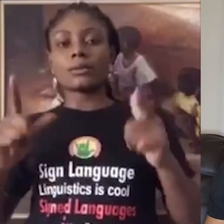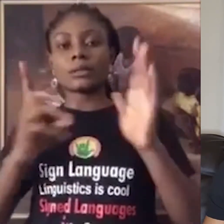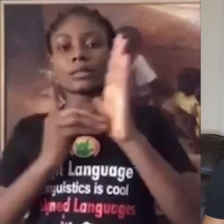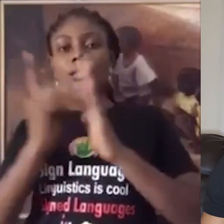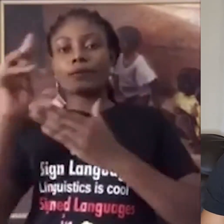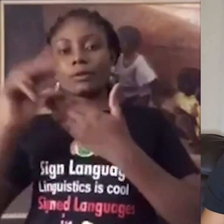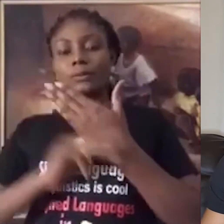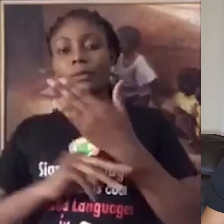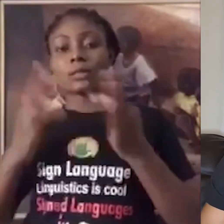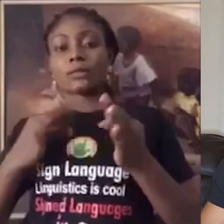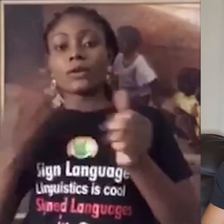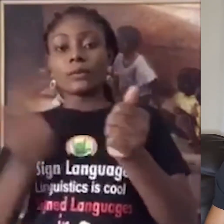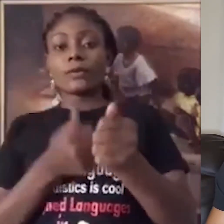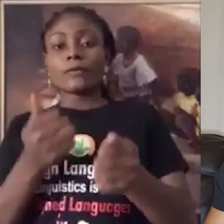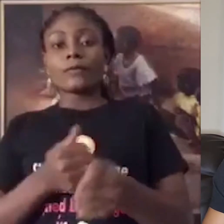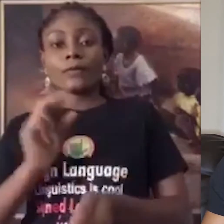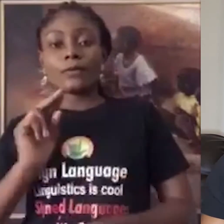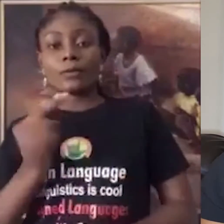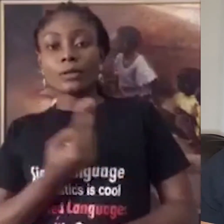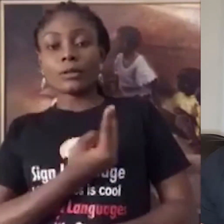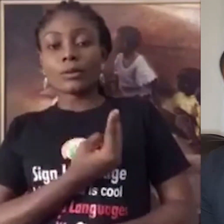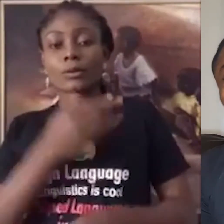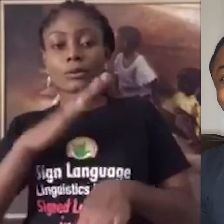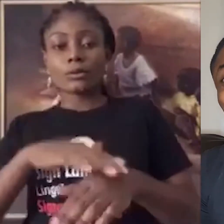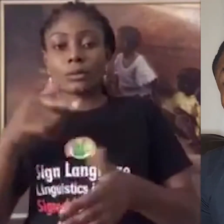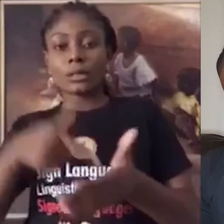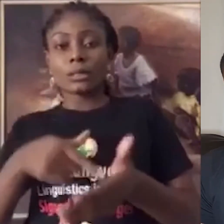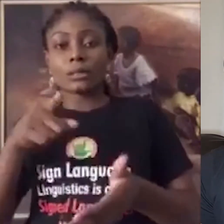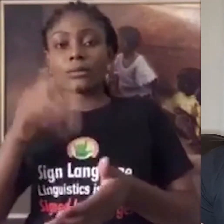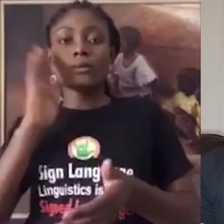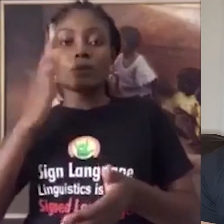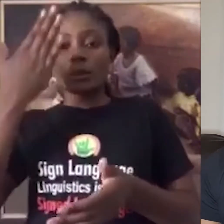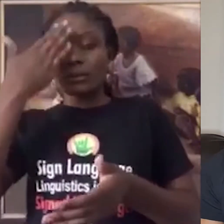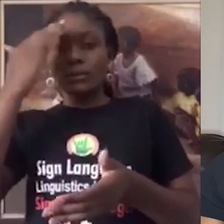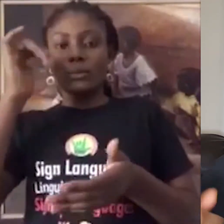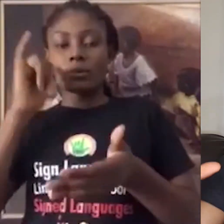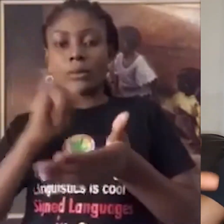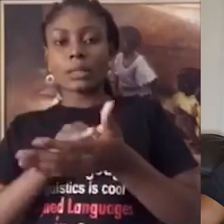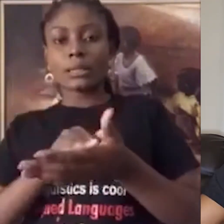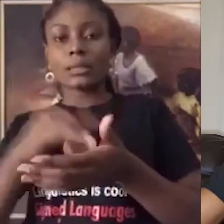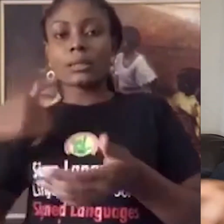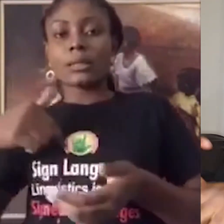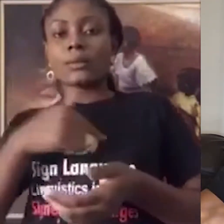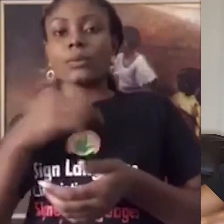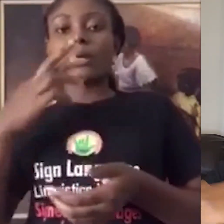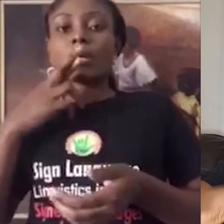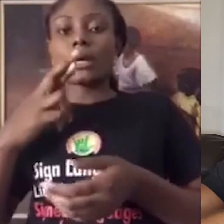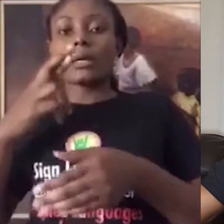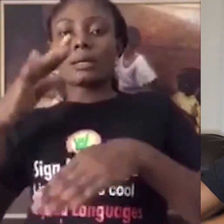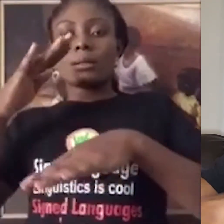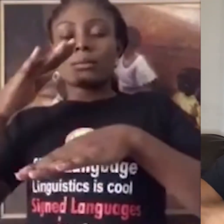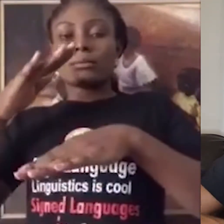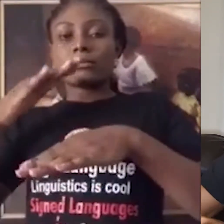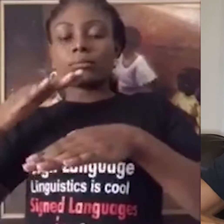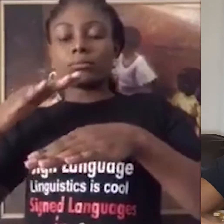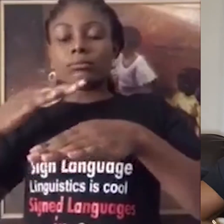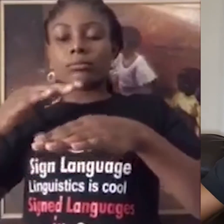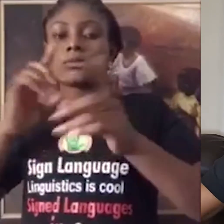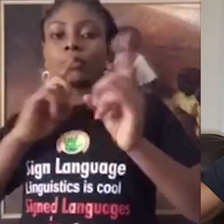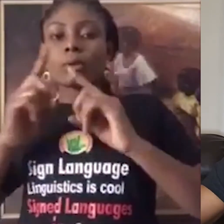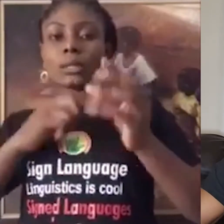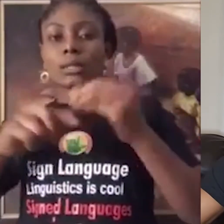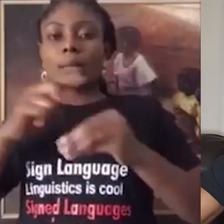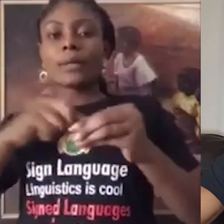been following this discussion on Indigenous Hands and Indigenous Voices, you know that we've been dwelling on the issue